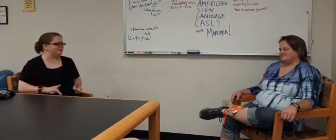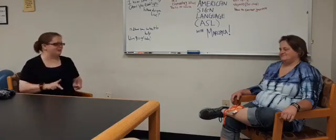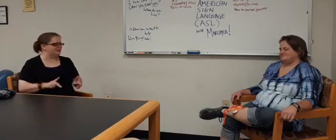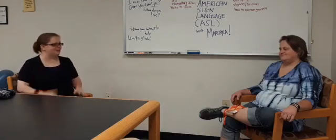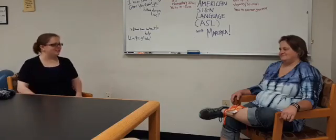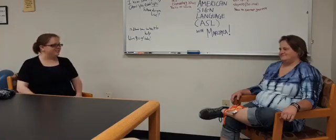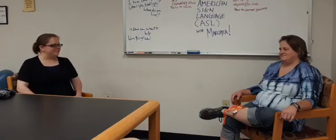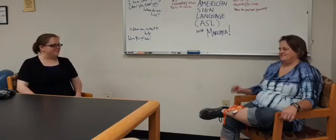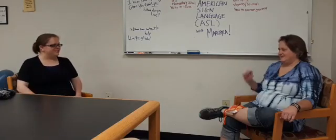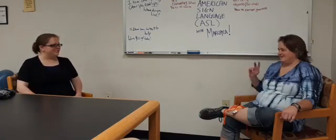So